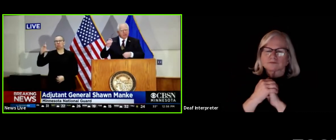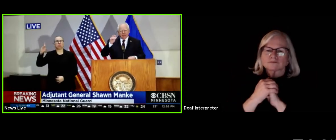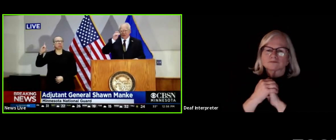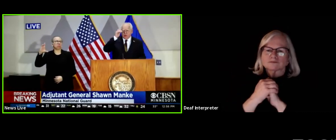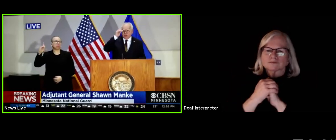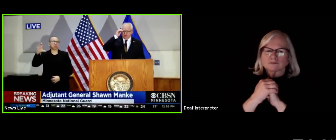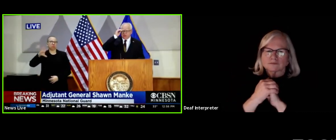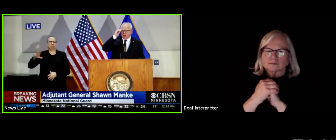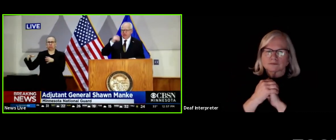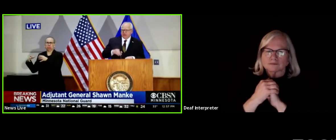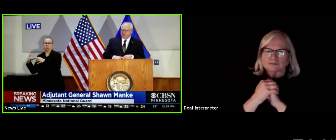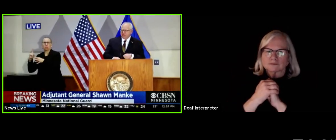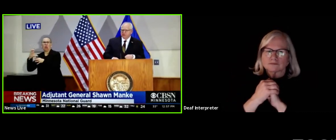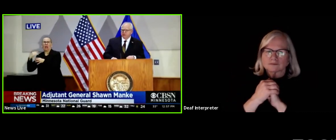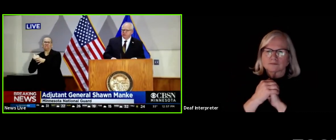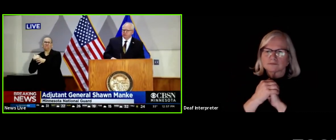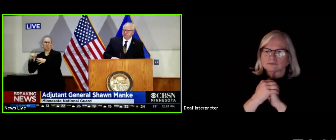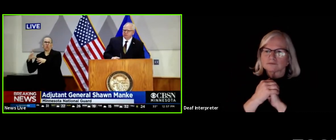Any other questions?